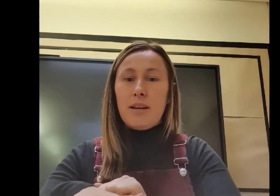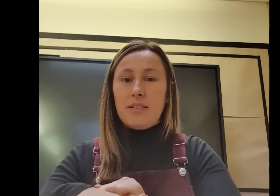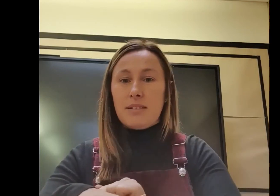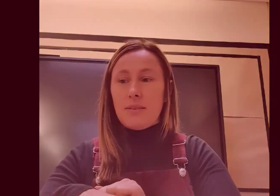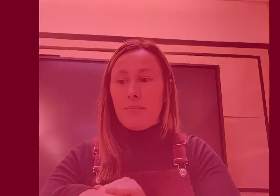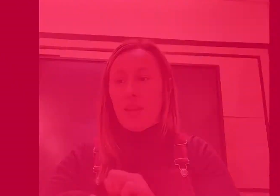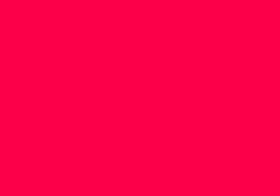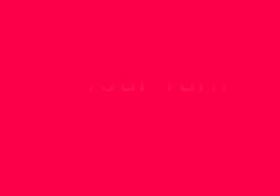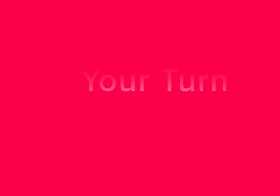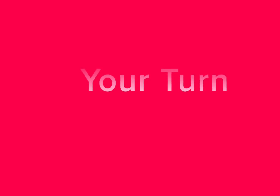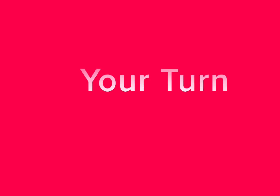Christmas.